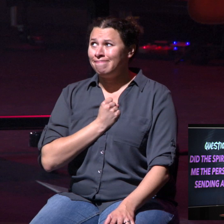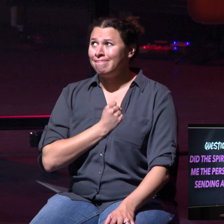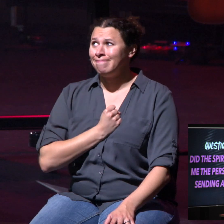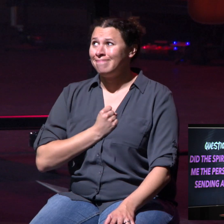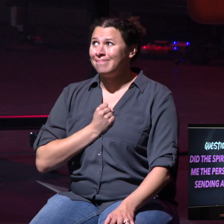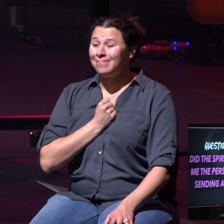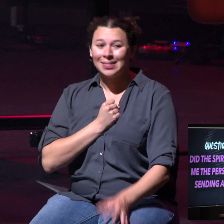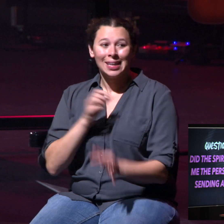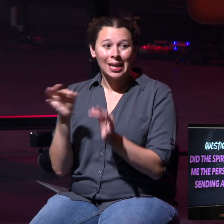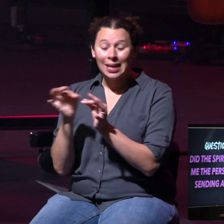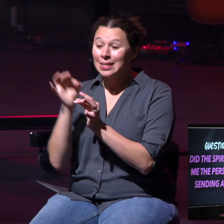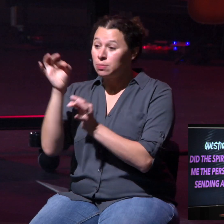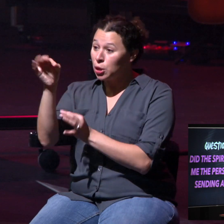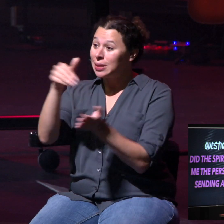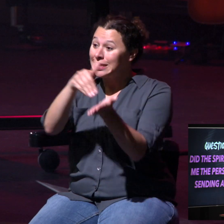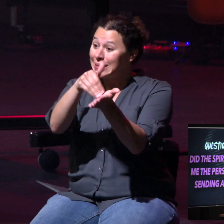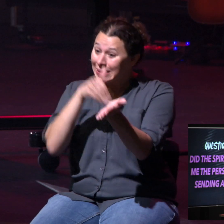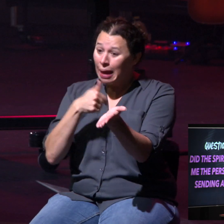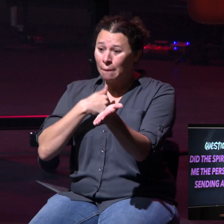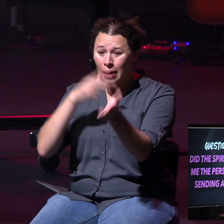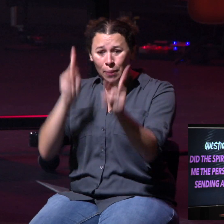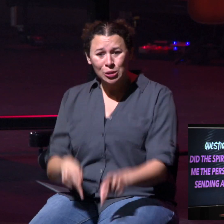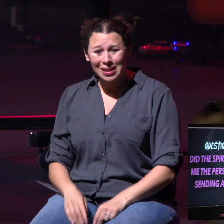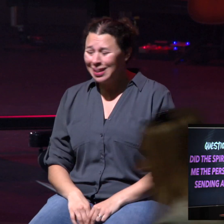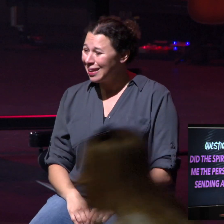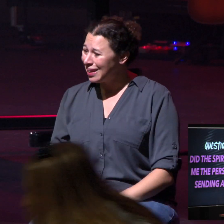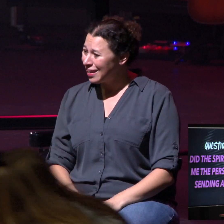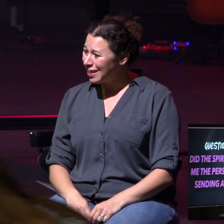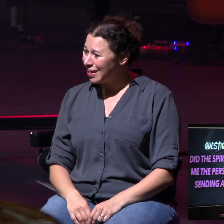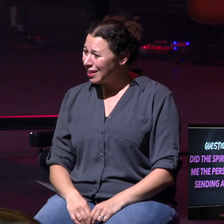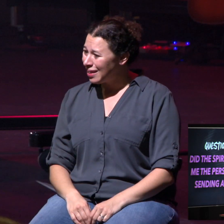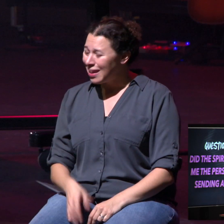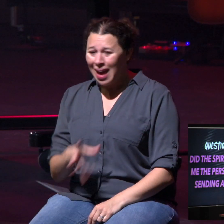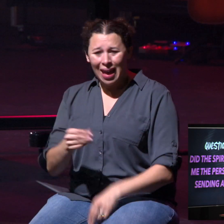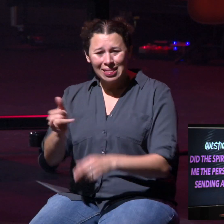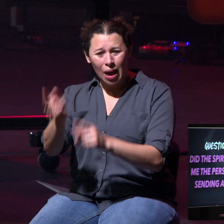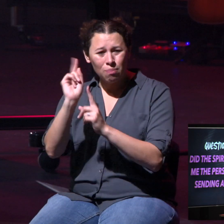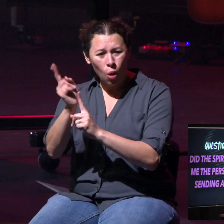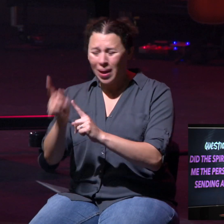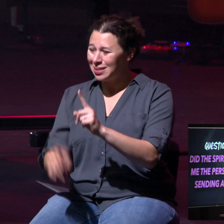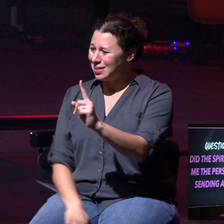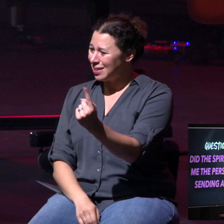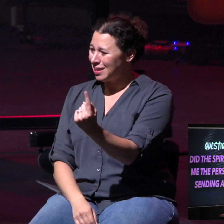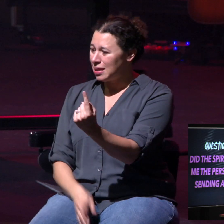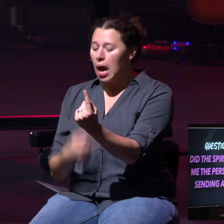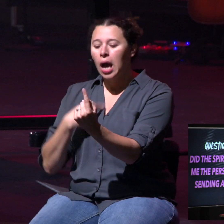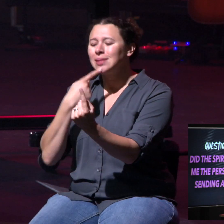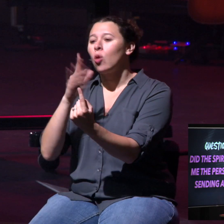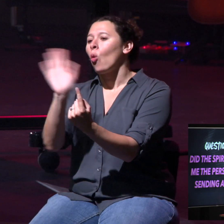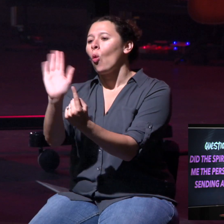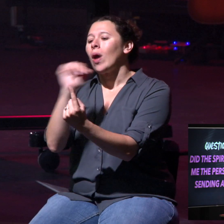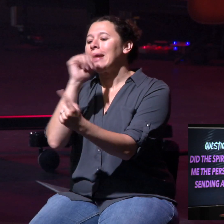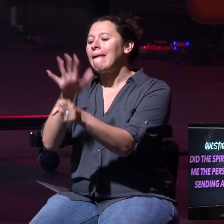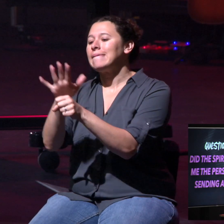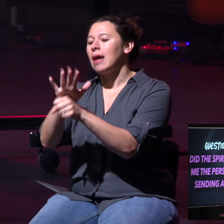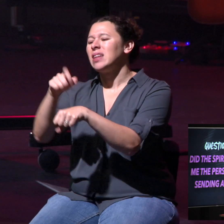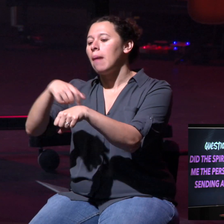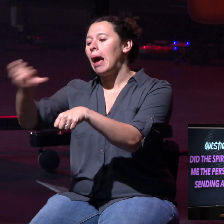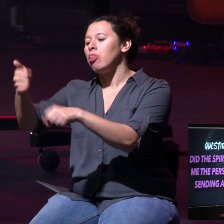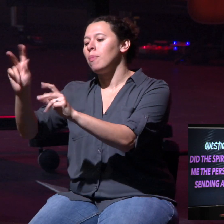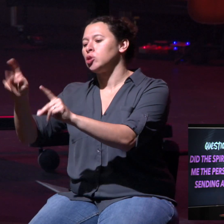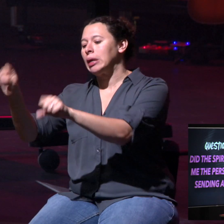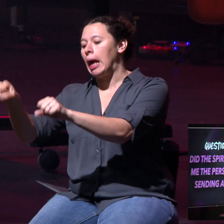sent me someone that I sent away. And for me, I look at that and I'm like, Nikomas, that's sin in your heart that you wouldn't take